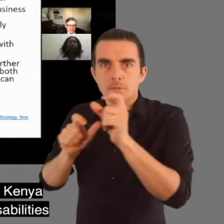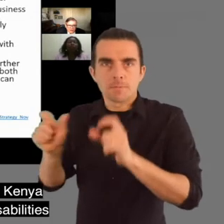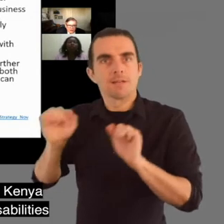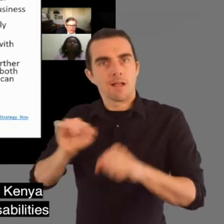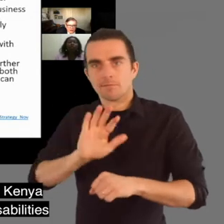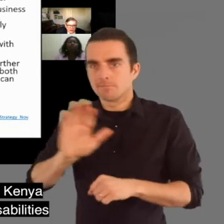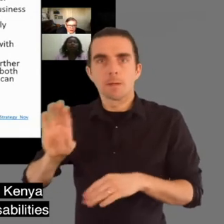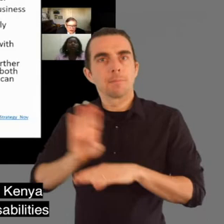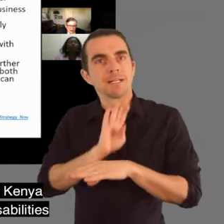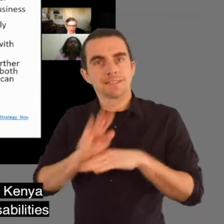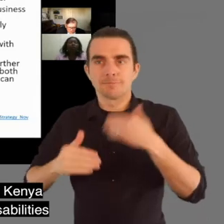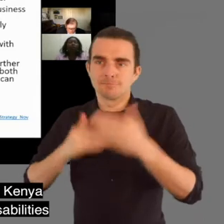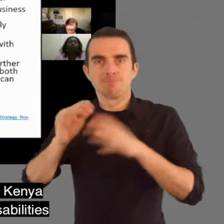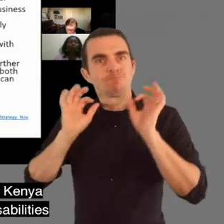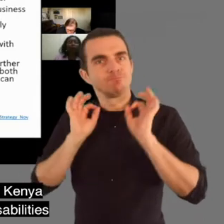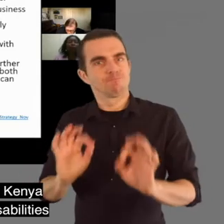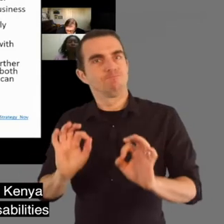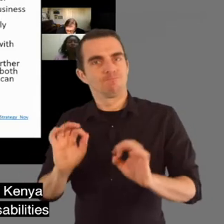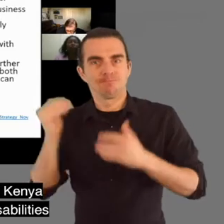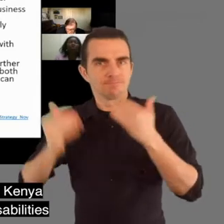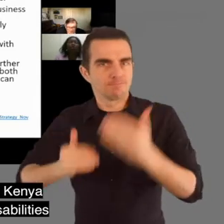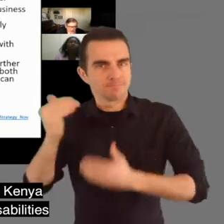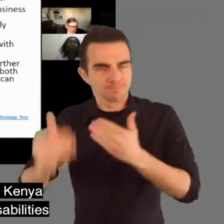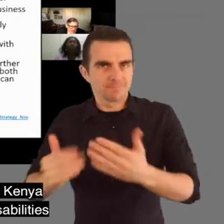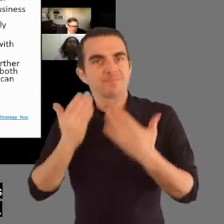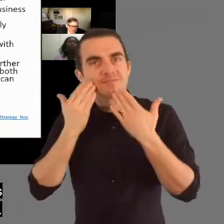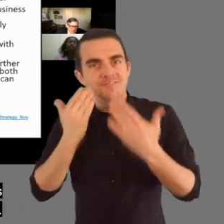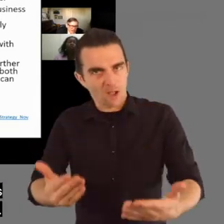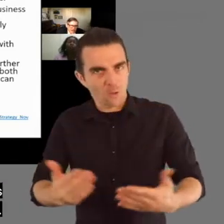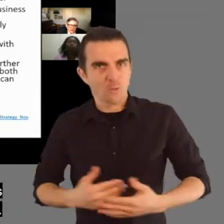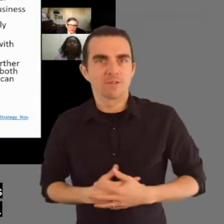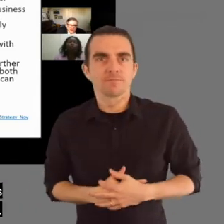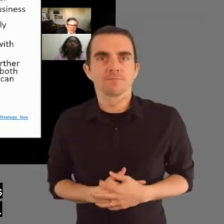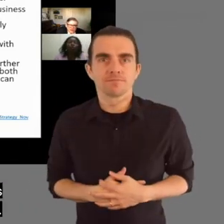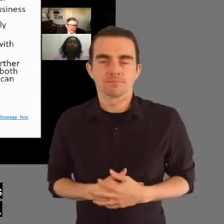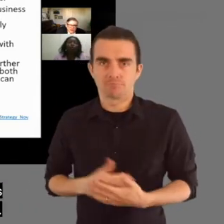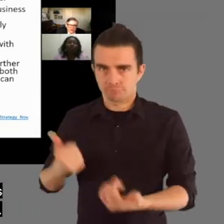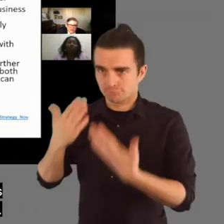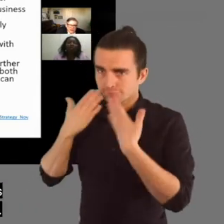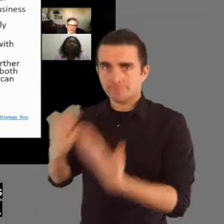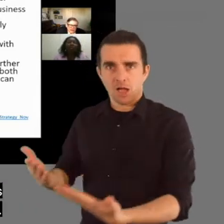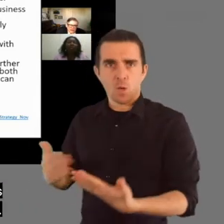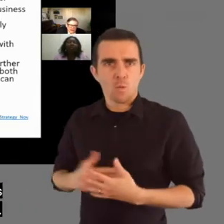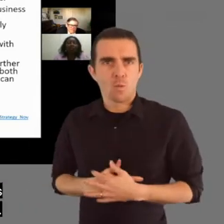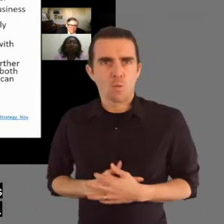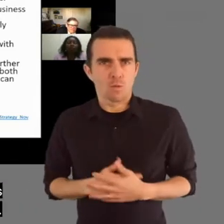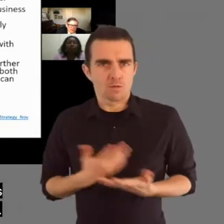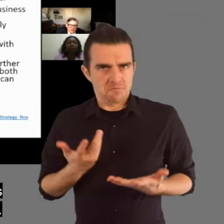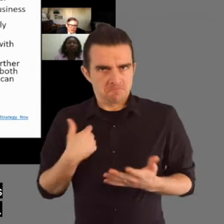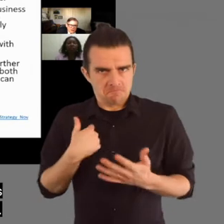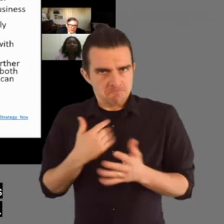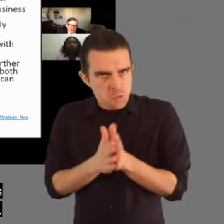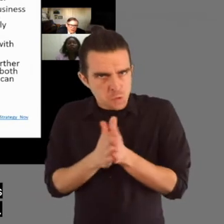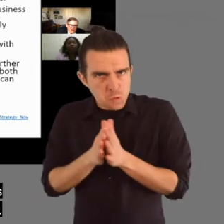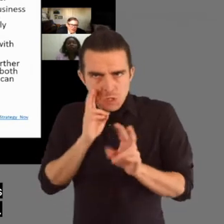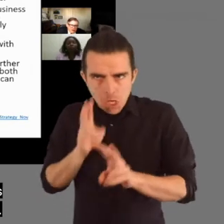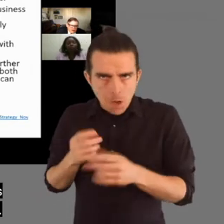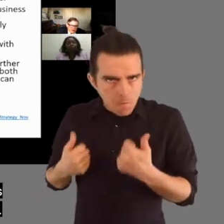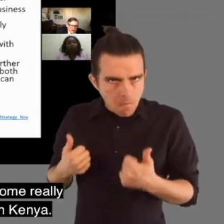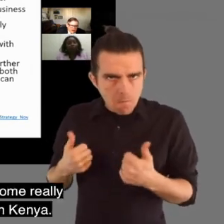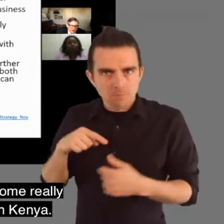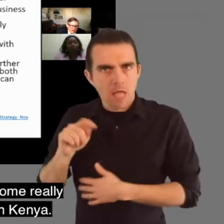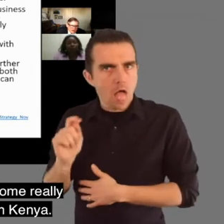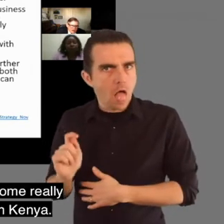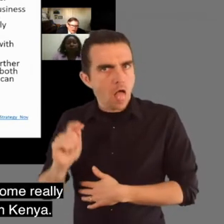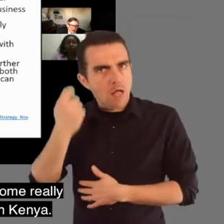in Kenya, which is helping persons with disabilities to be able to do business the right way. Thank you. Thank you,